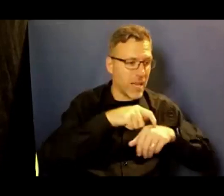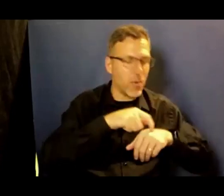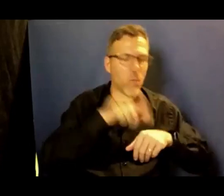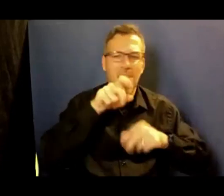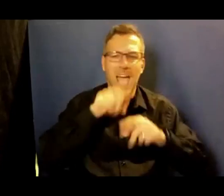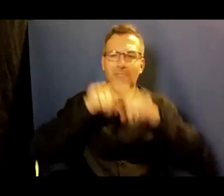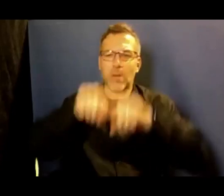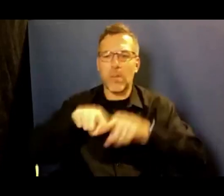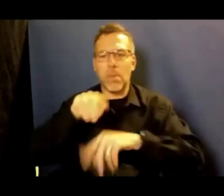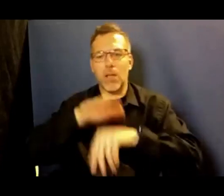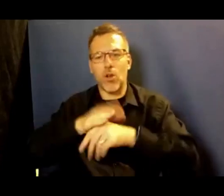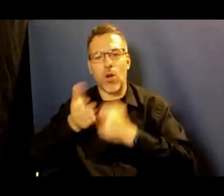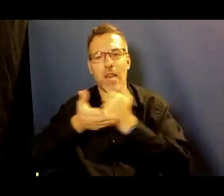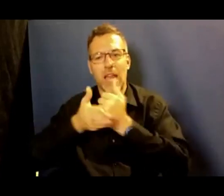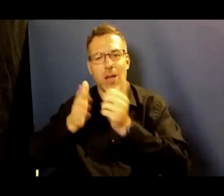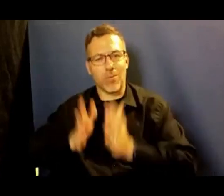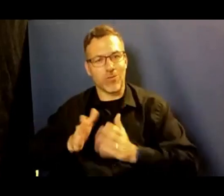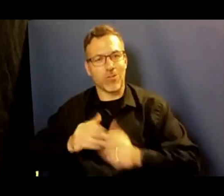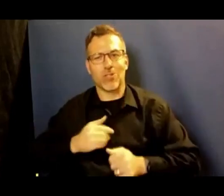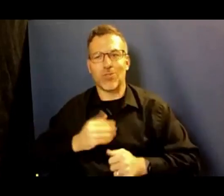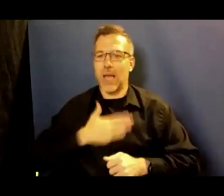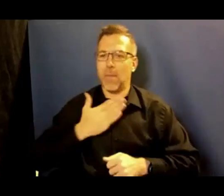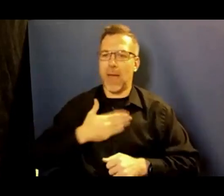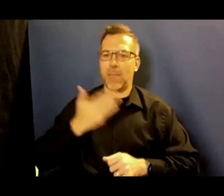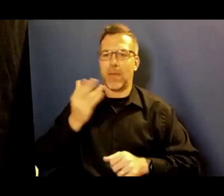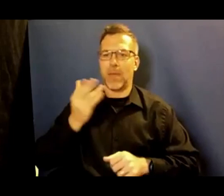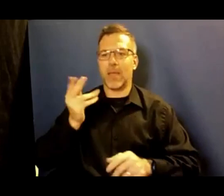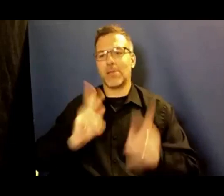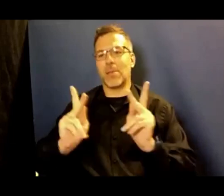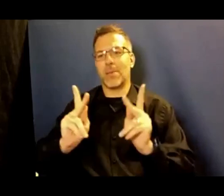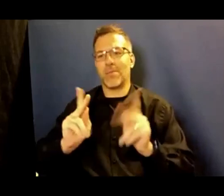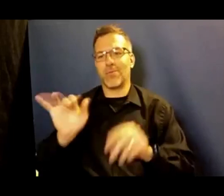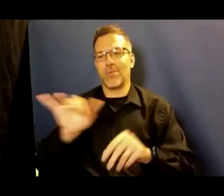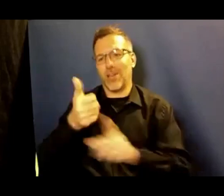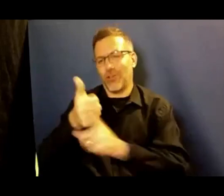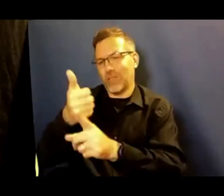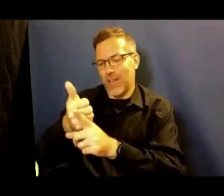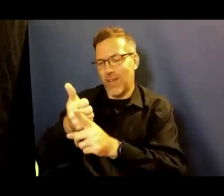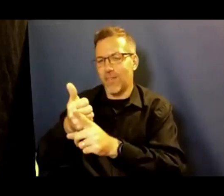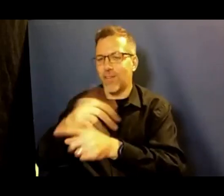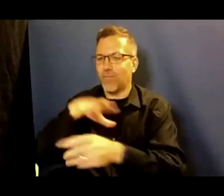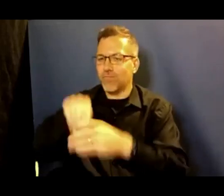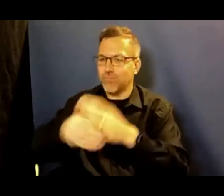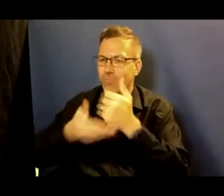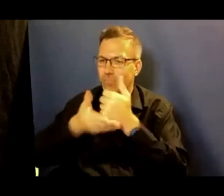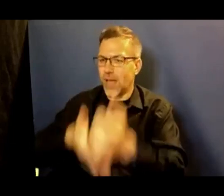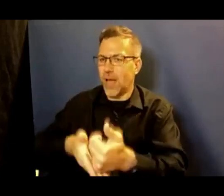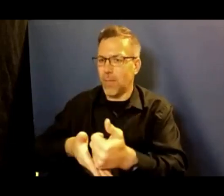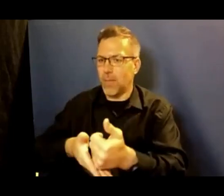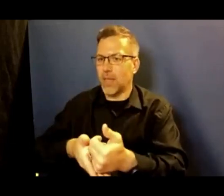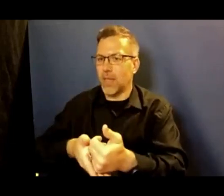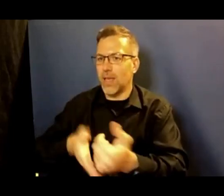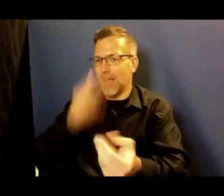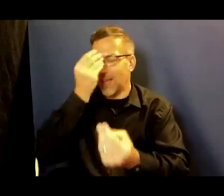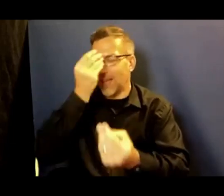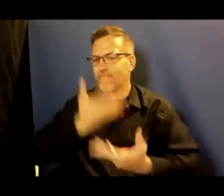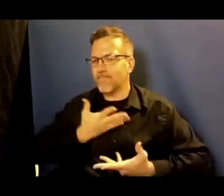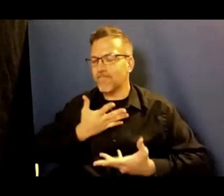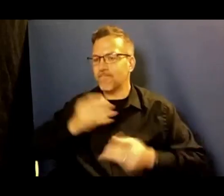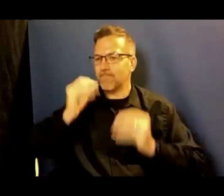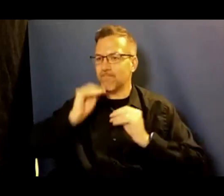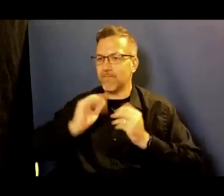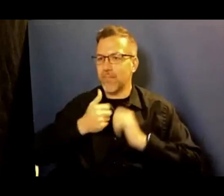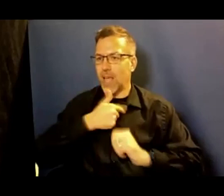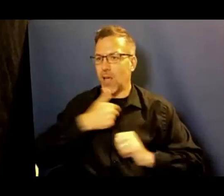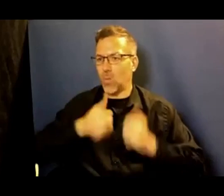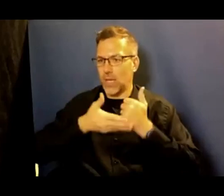so I think we're very grateful that people like you are helping and are giving the rest of us some ways we can help in our own small ways.